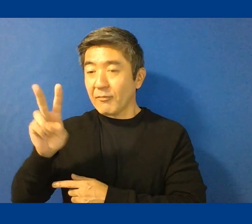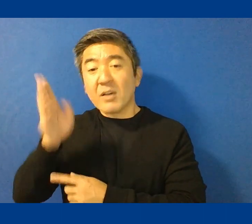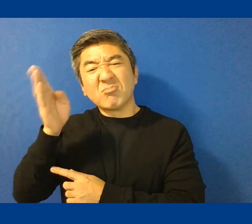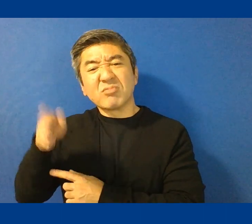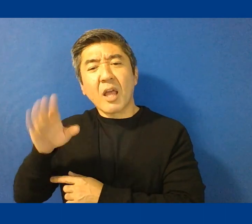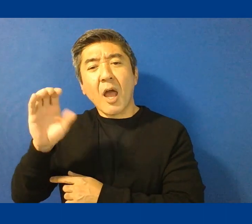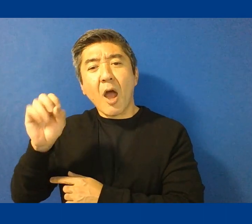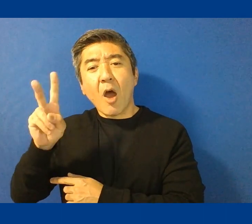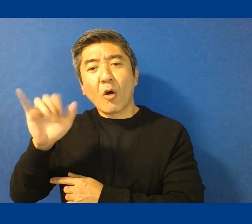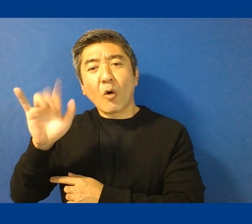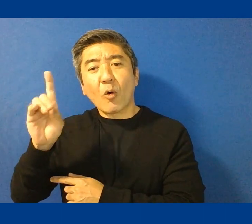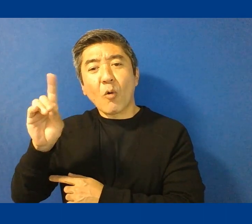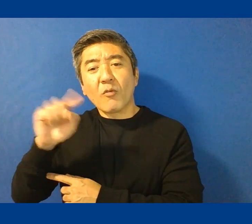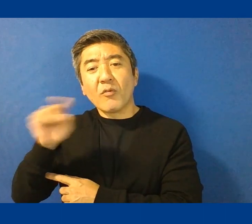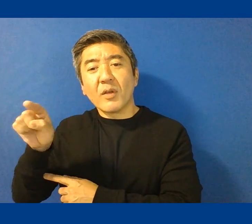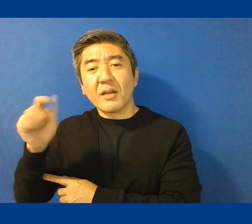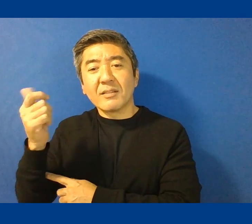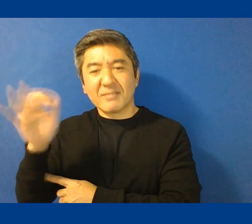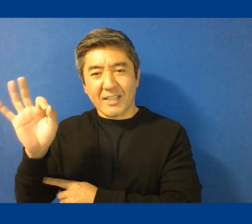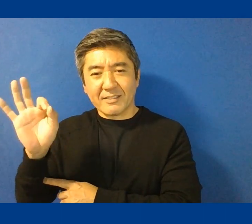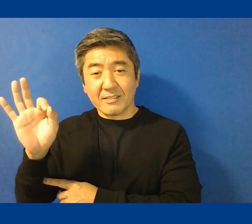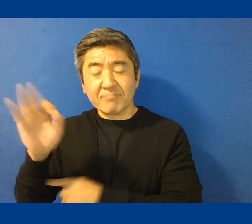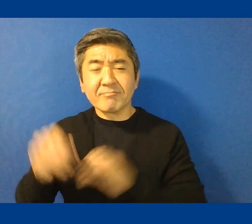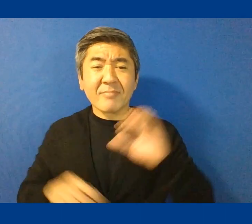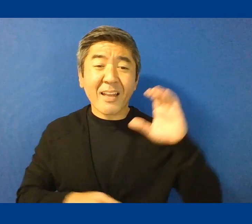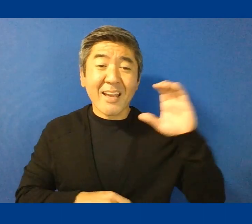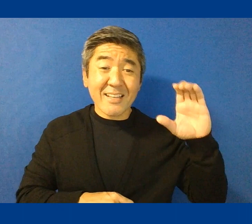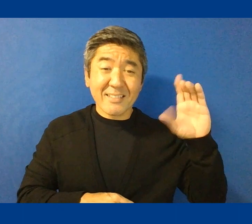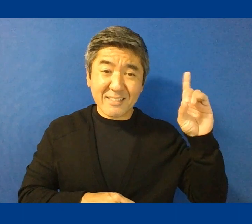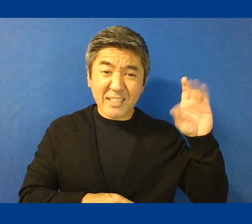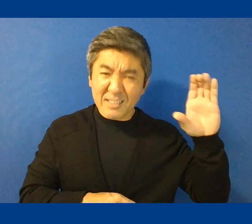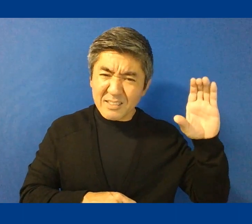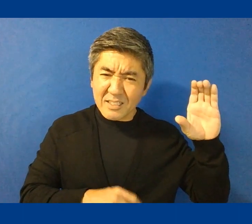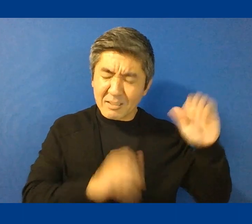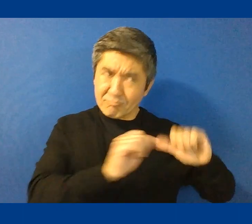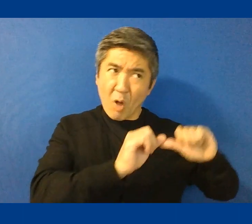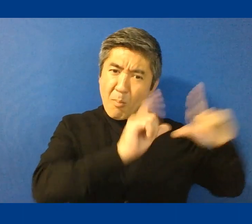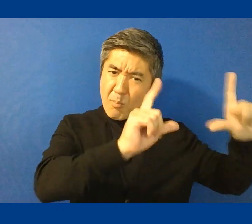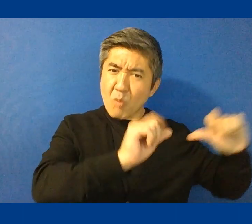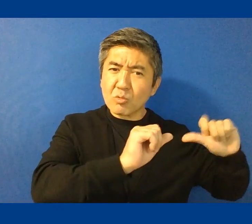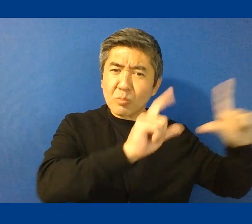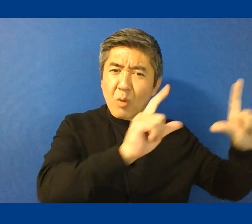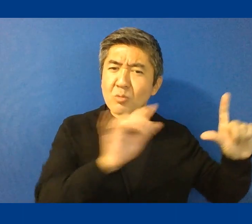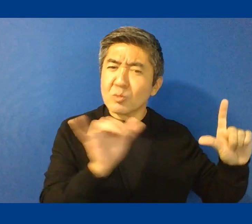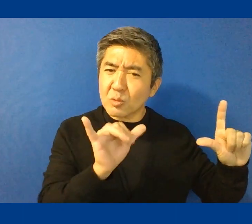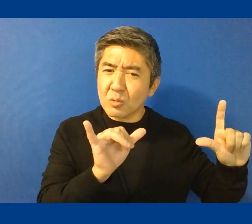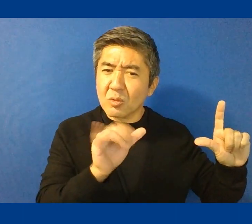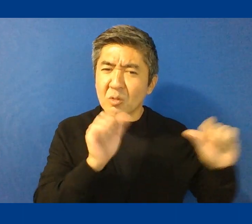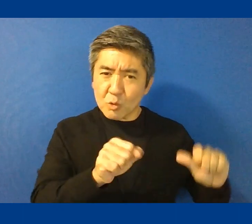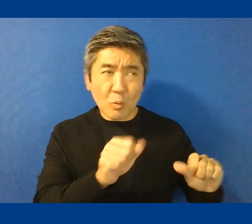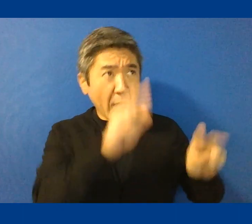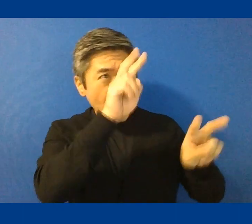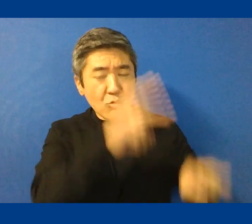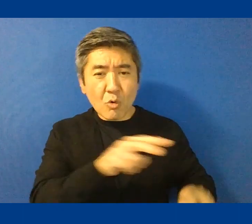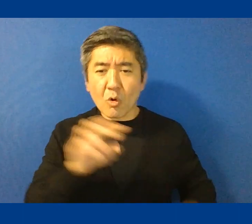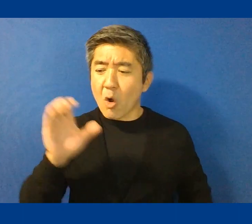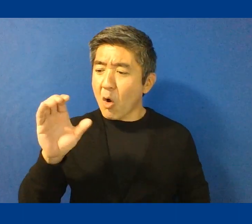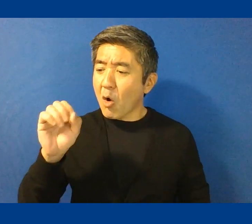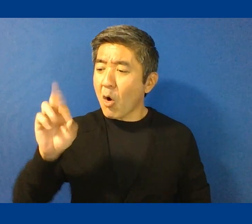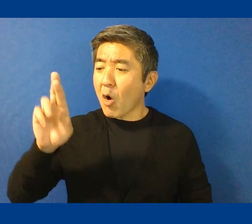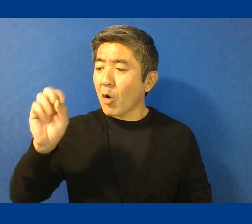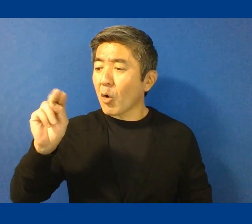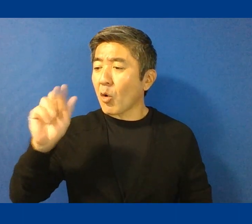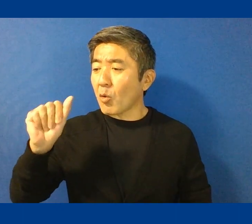www.kauai.gov/COVID-19. The Centers for Disease Control is also updating its website regularly. For more information, please visit